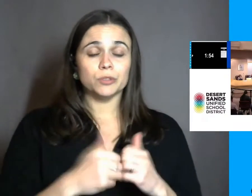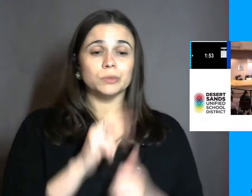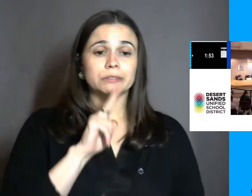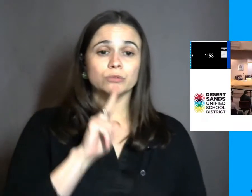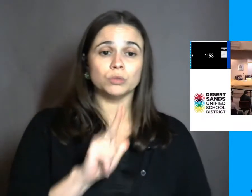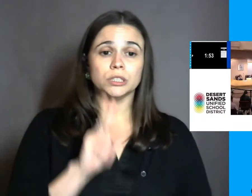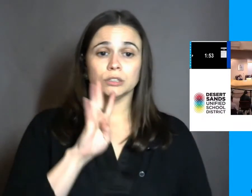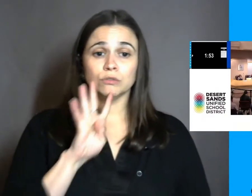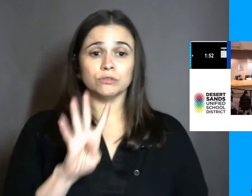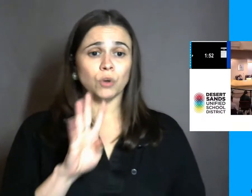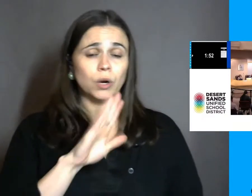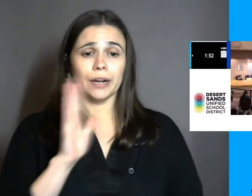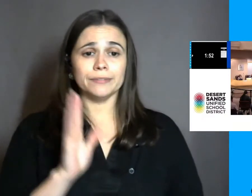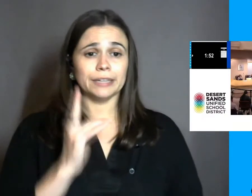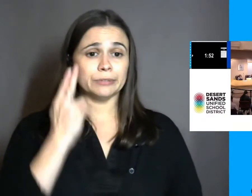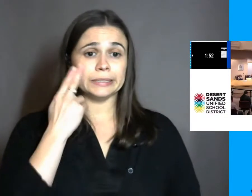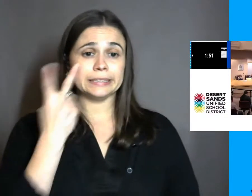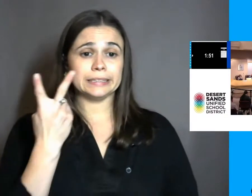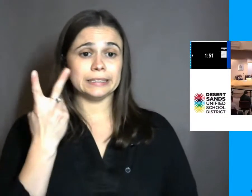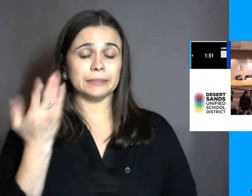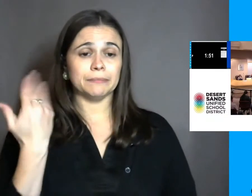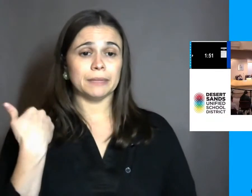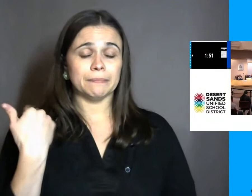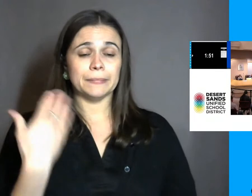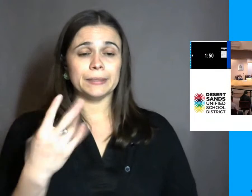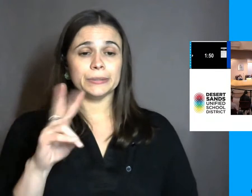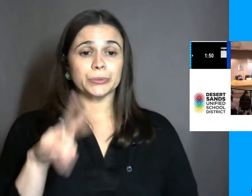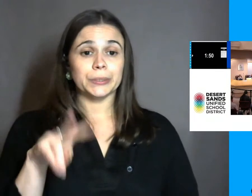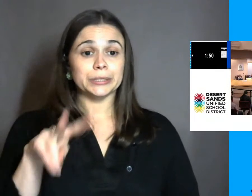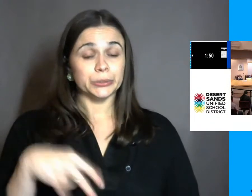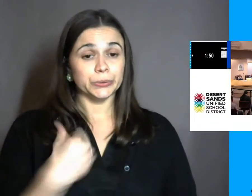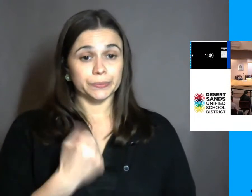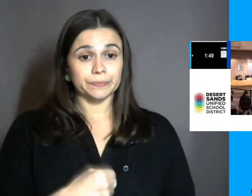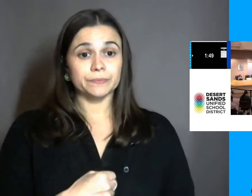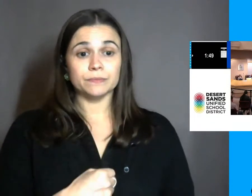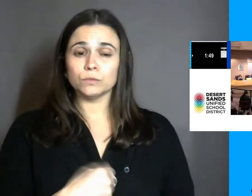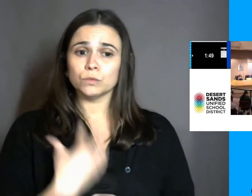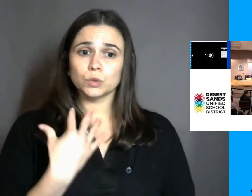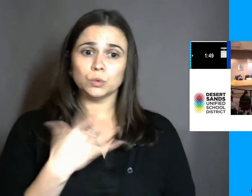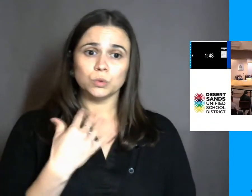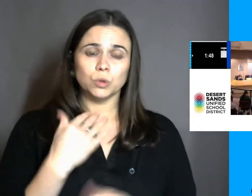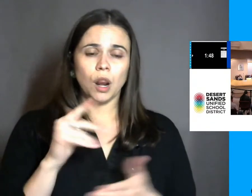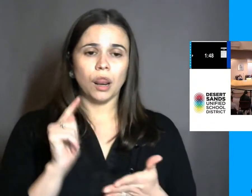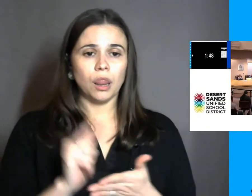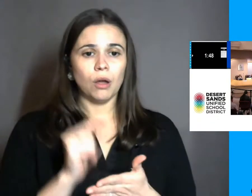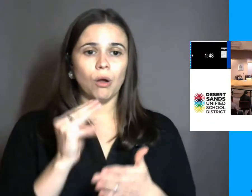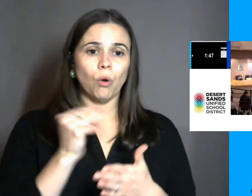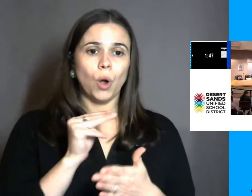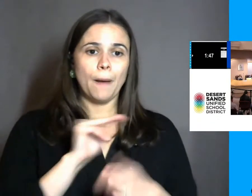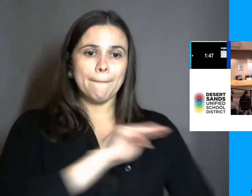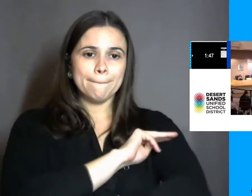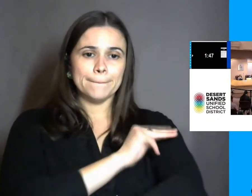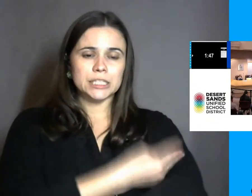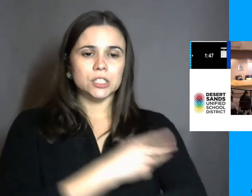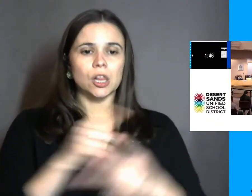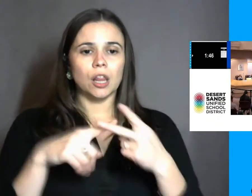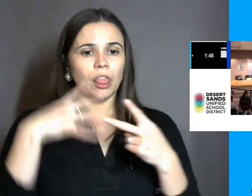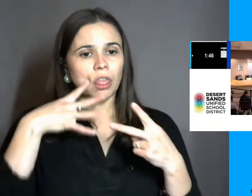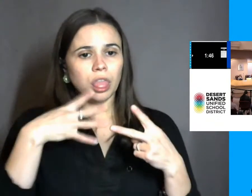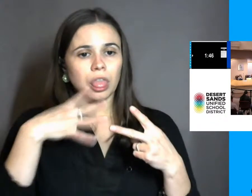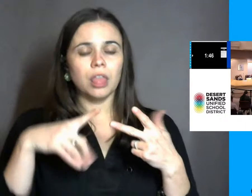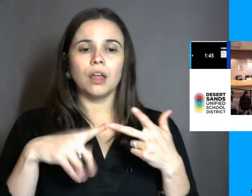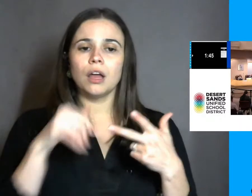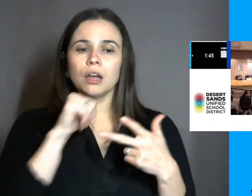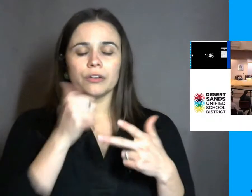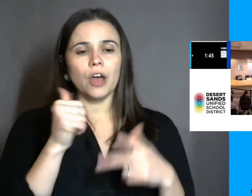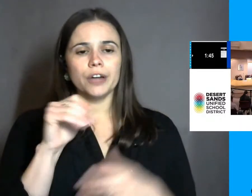never seen before in 22 years. So much low muscle tone, drooling, unusual articulation, errors